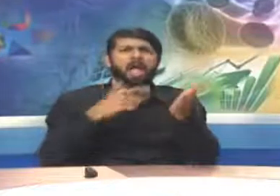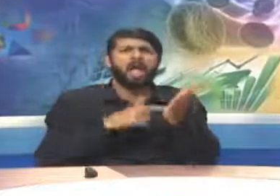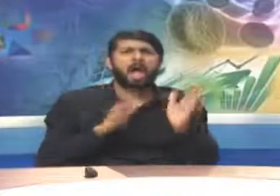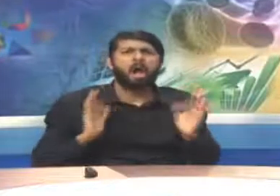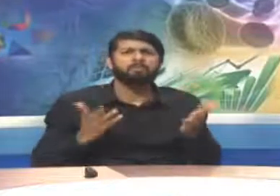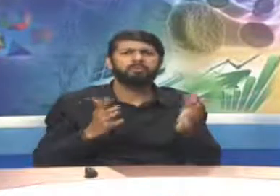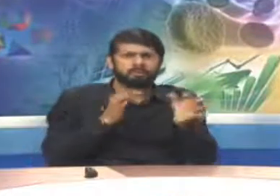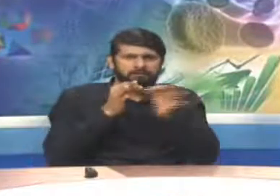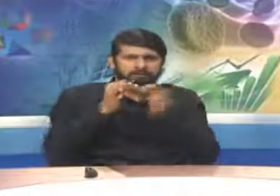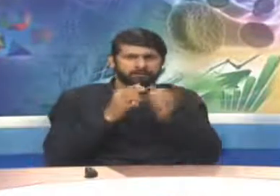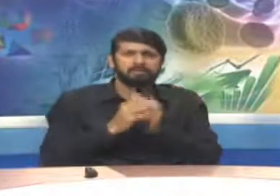individual freedom,